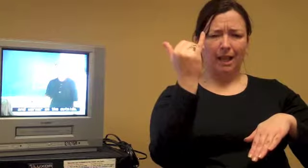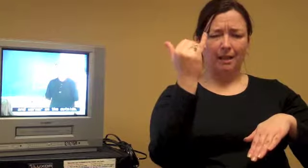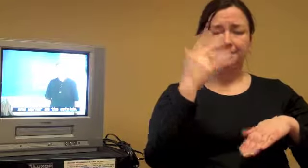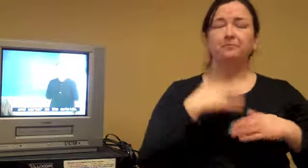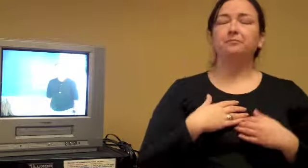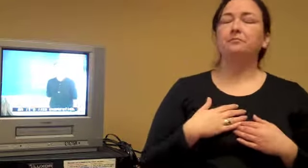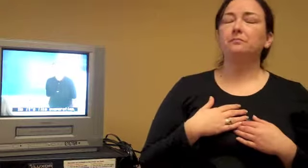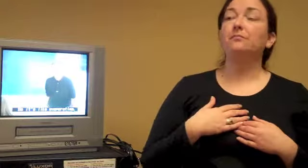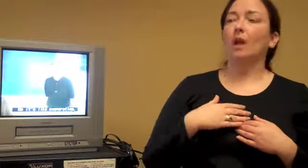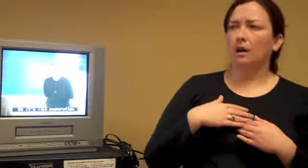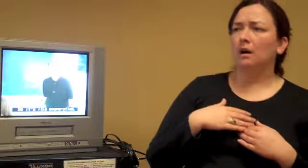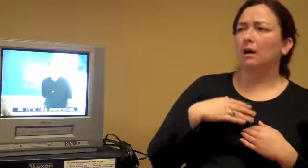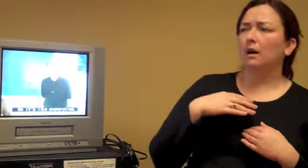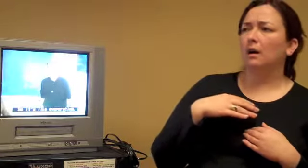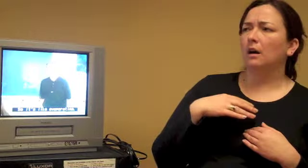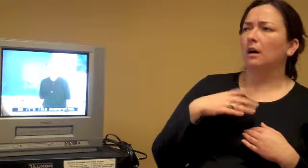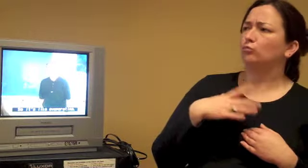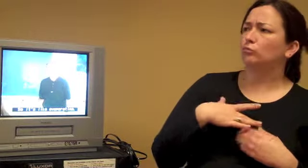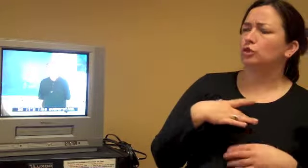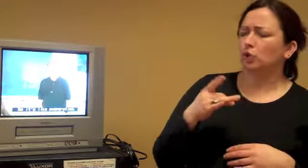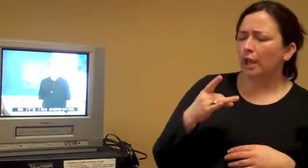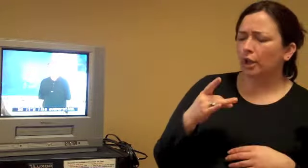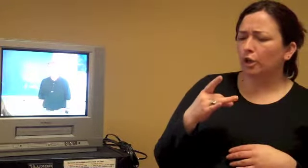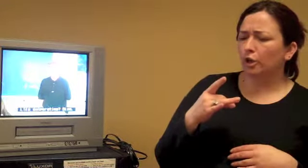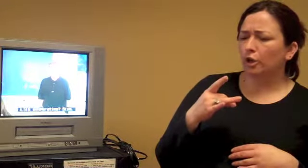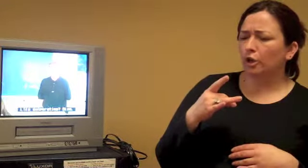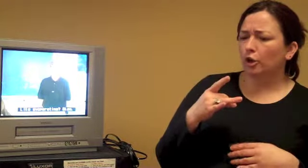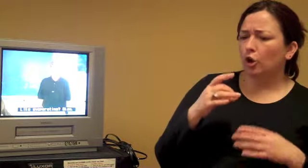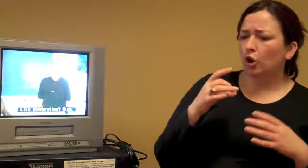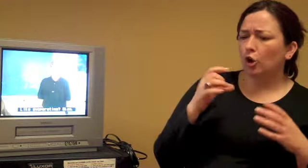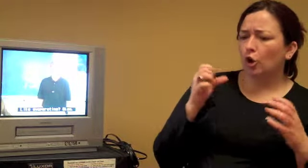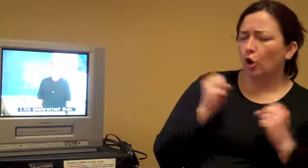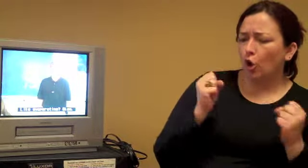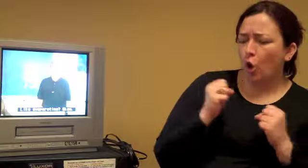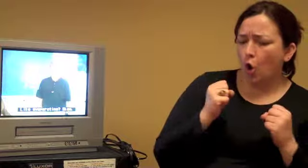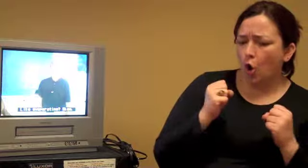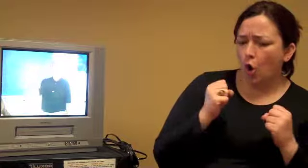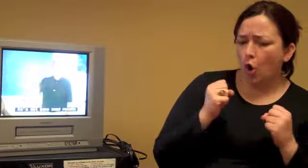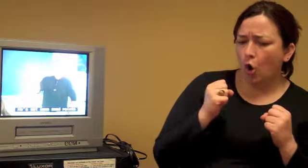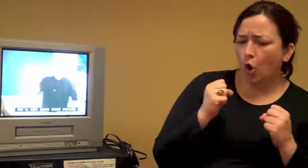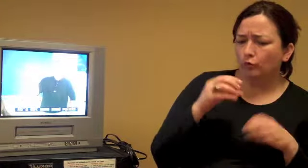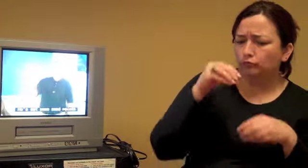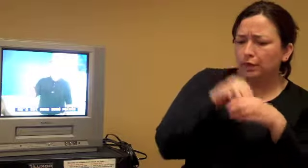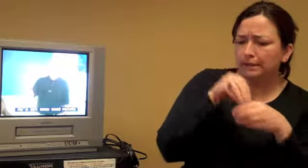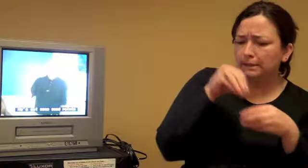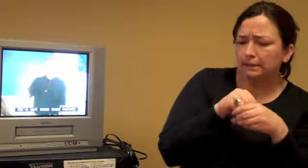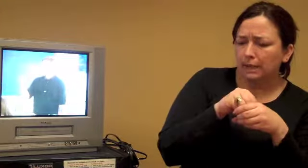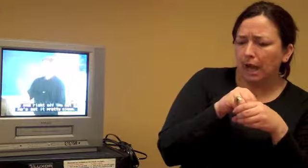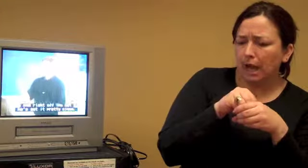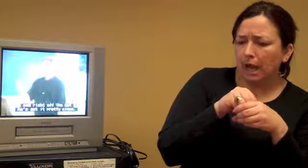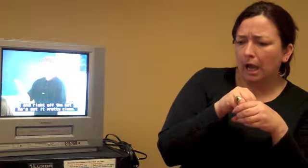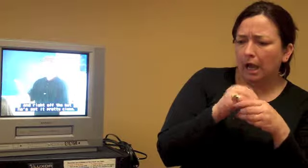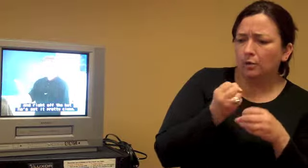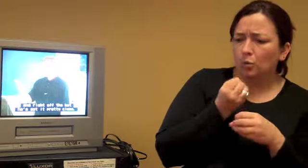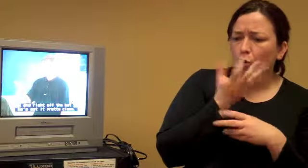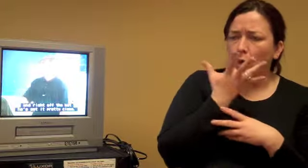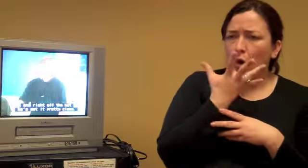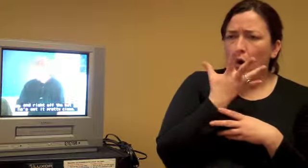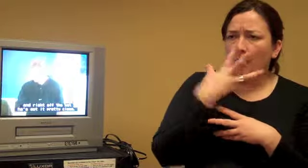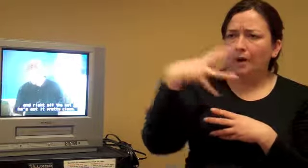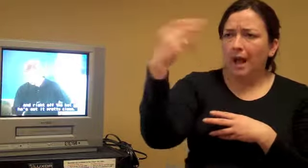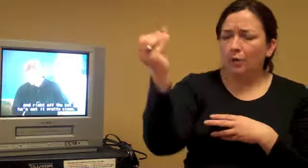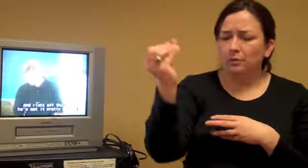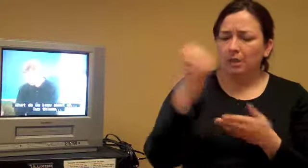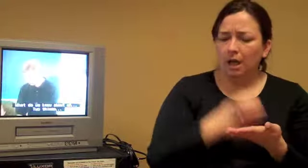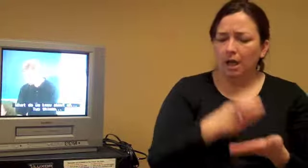outside. So it's like evaporating. Like evaporated? Okay, he's got some good points, and right off the bat, he's